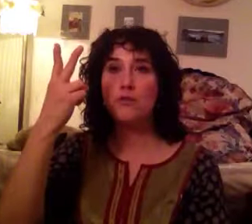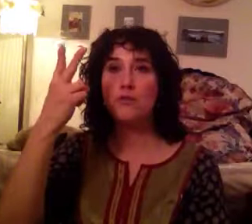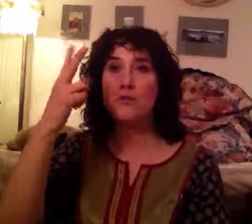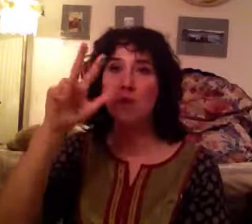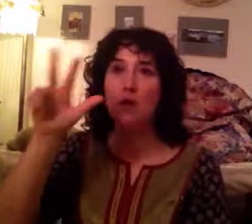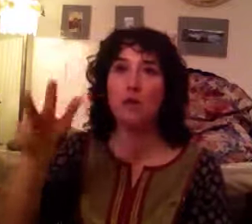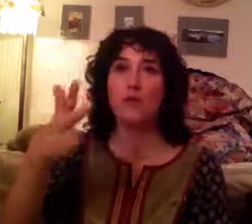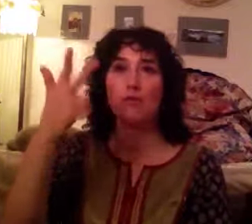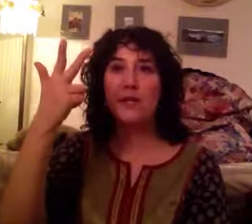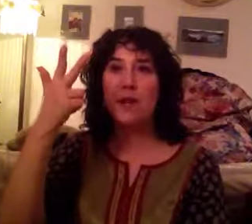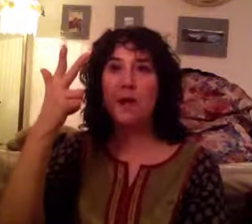$3,